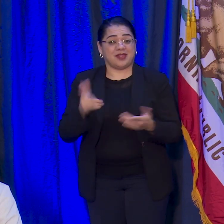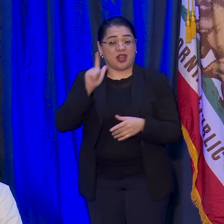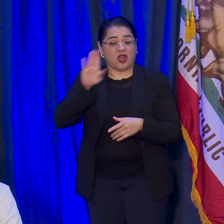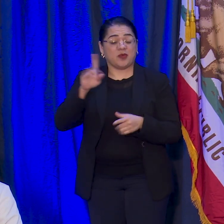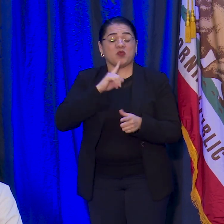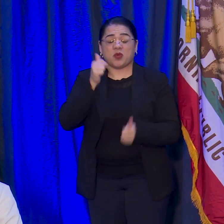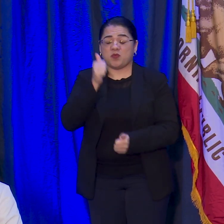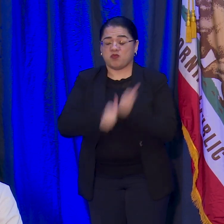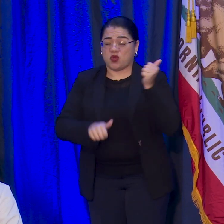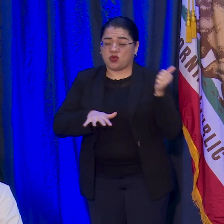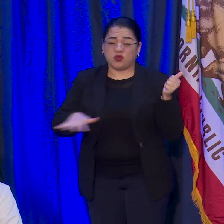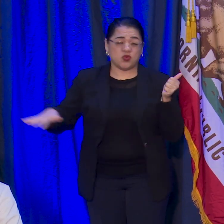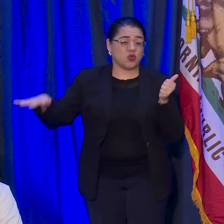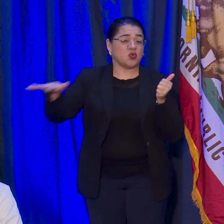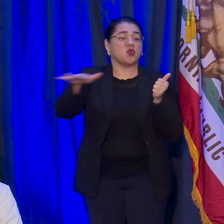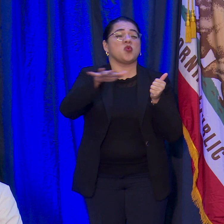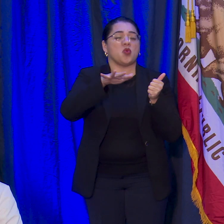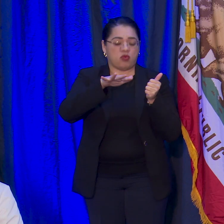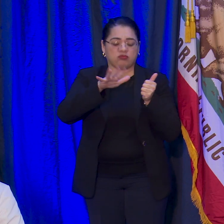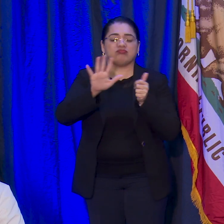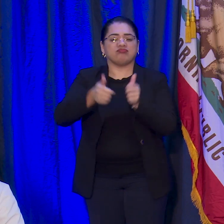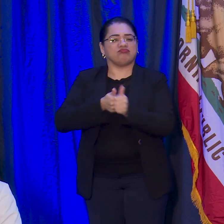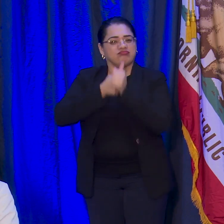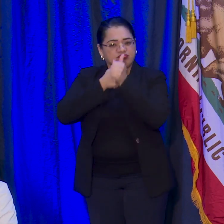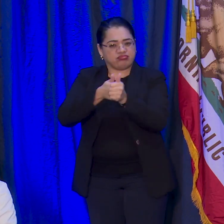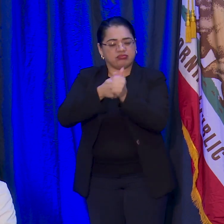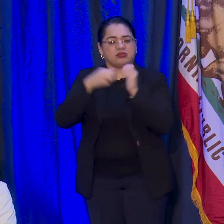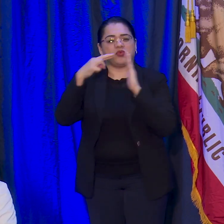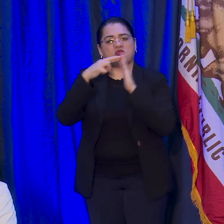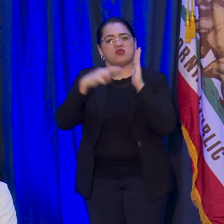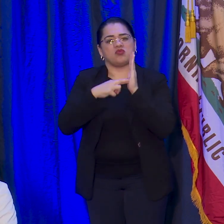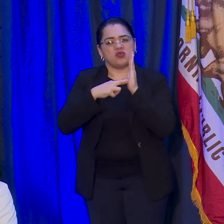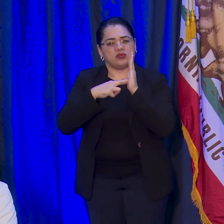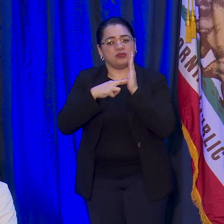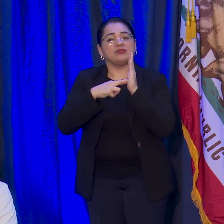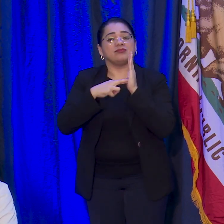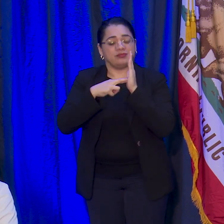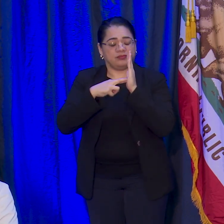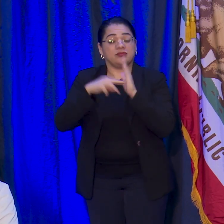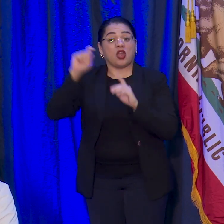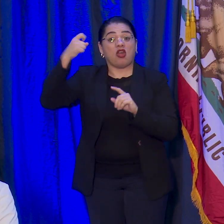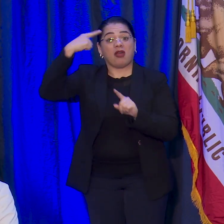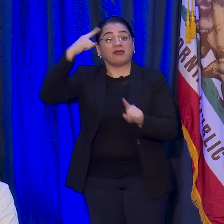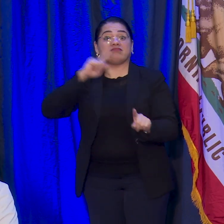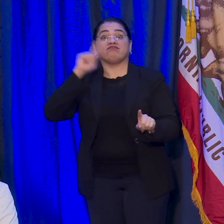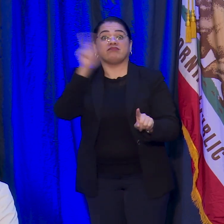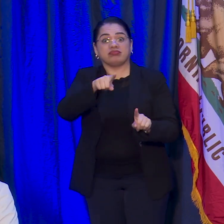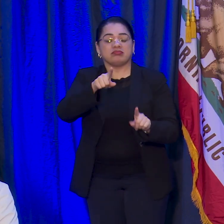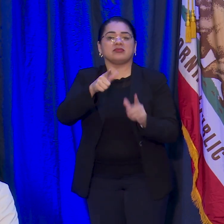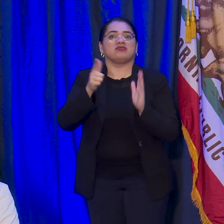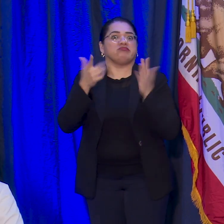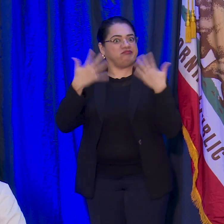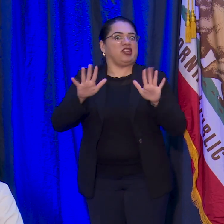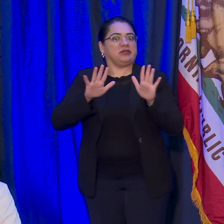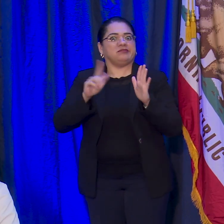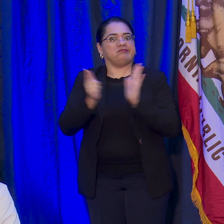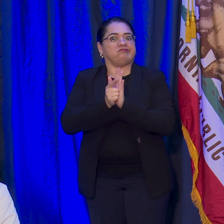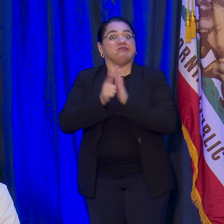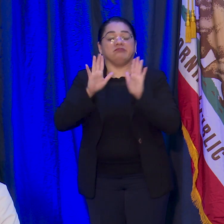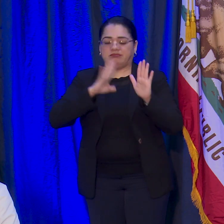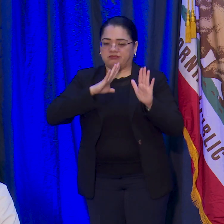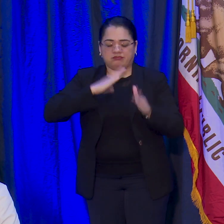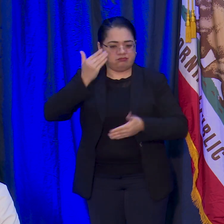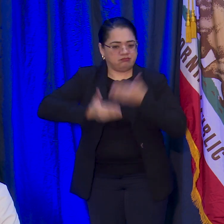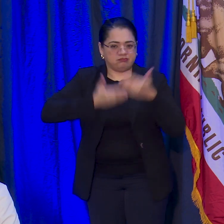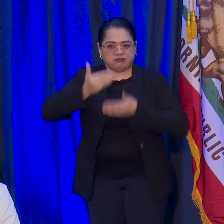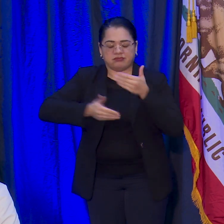majority of the community is doing the right thing. They're following the governor and the city's orders as they relate